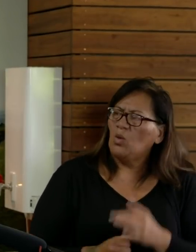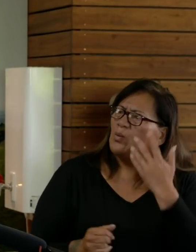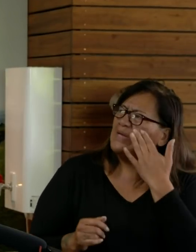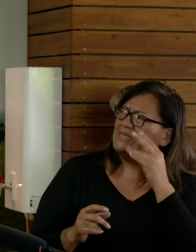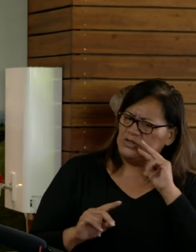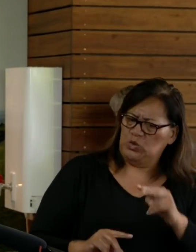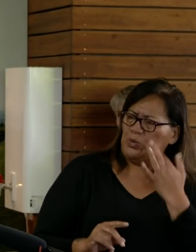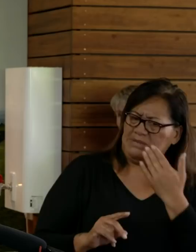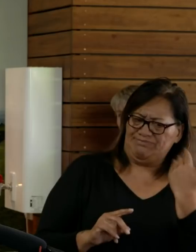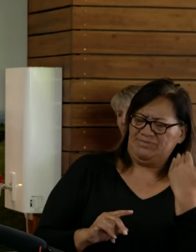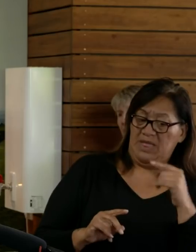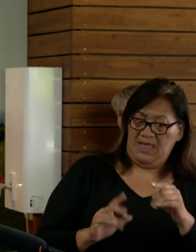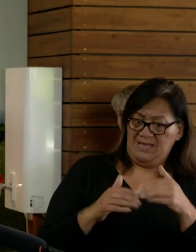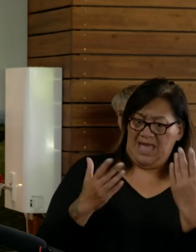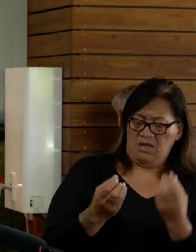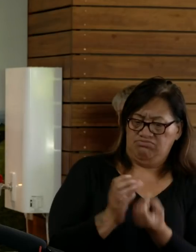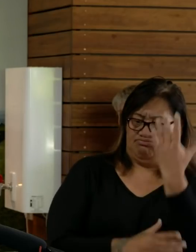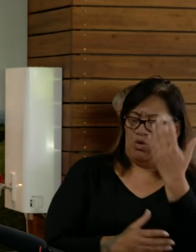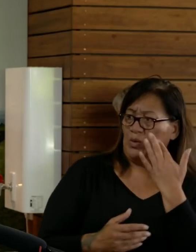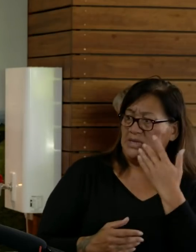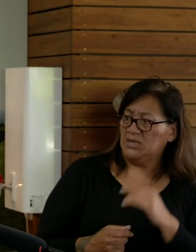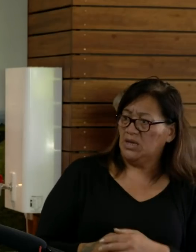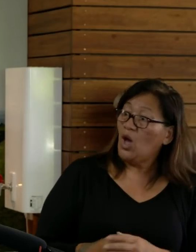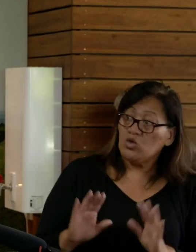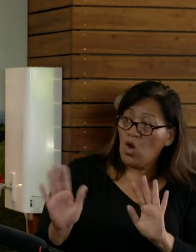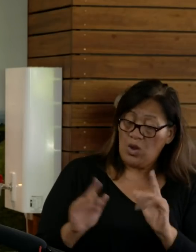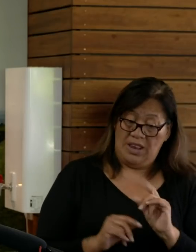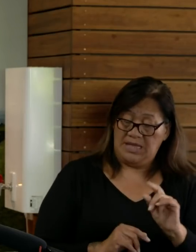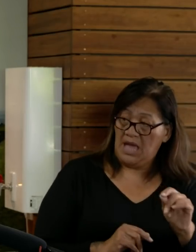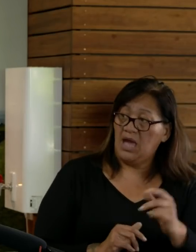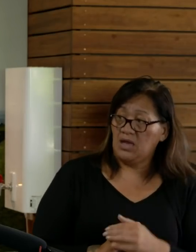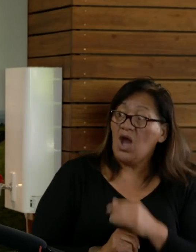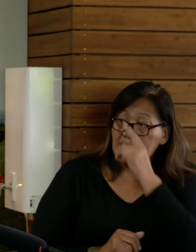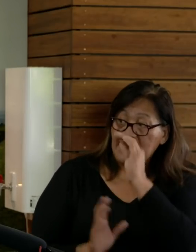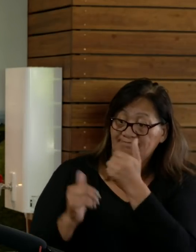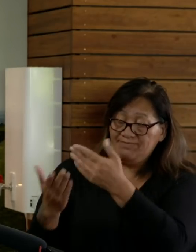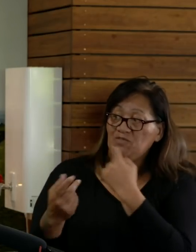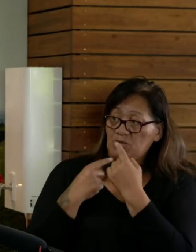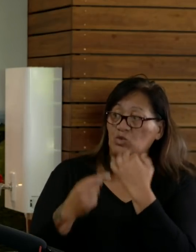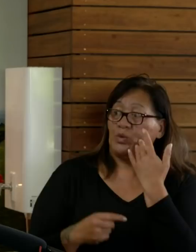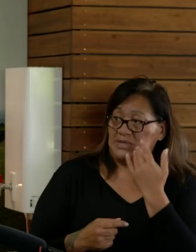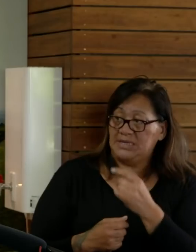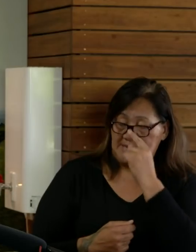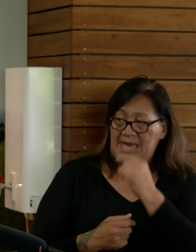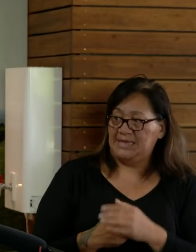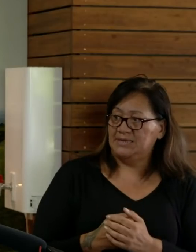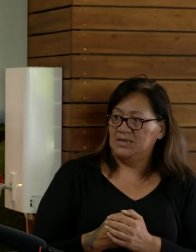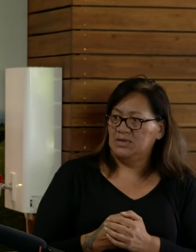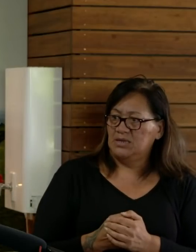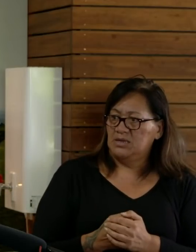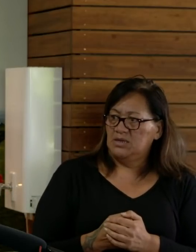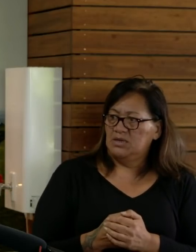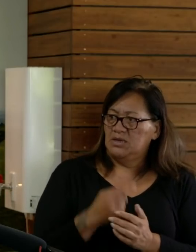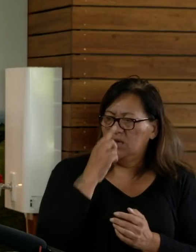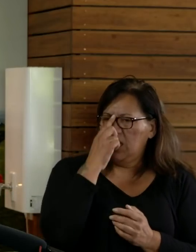the body sighted? Was it on the day of the explosion? No, sometime later. I can get you the detail, but I don't want to make